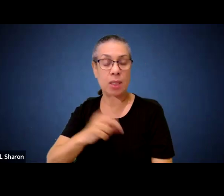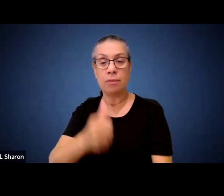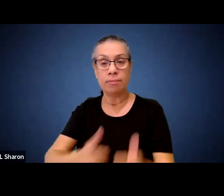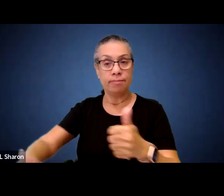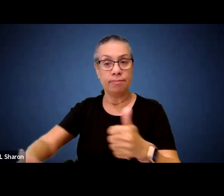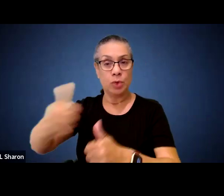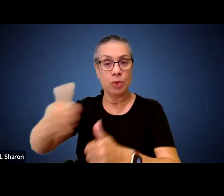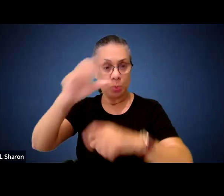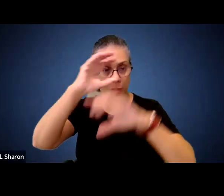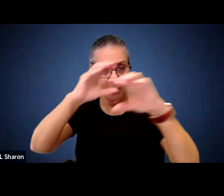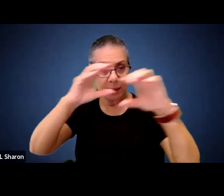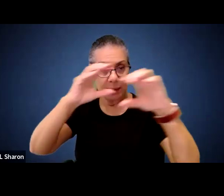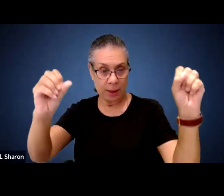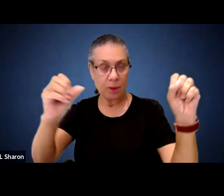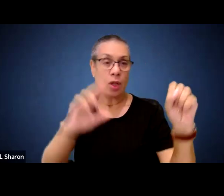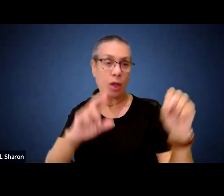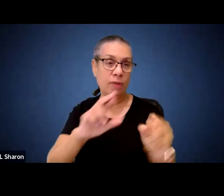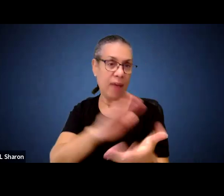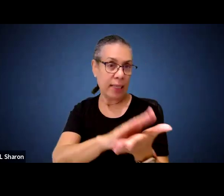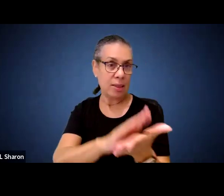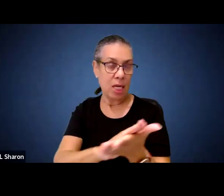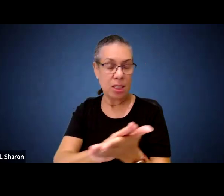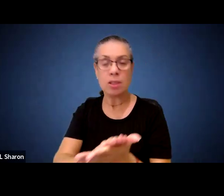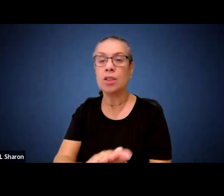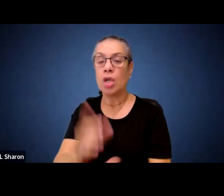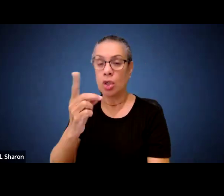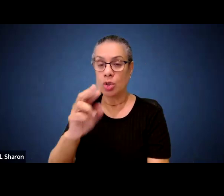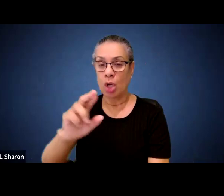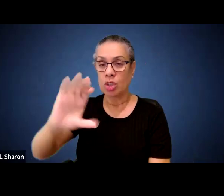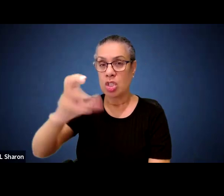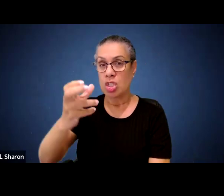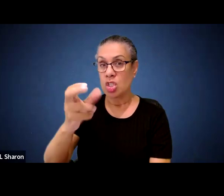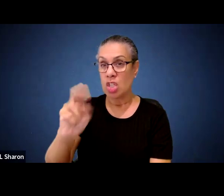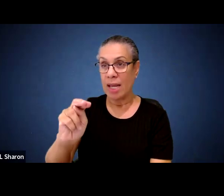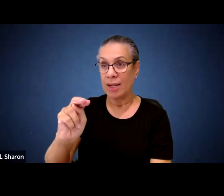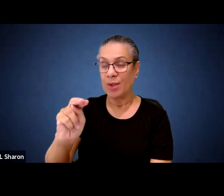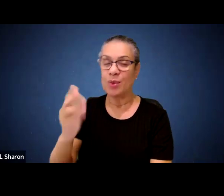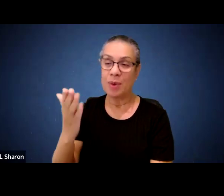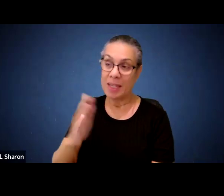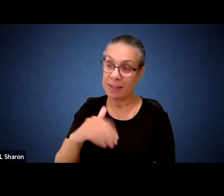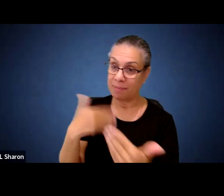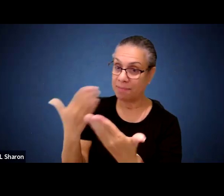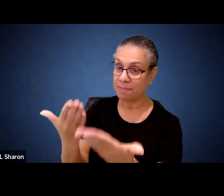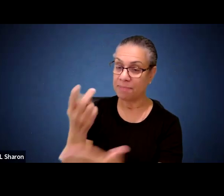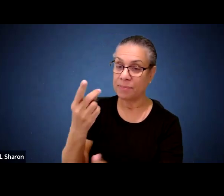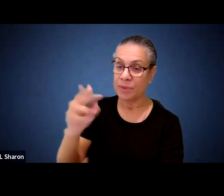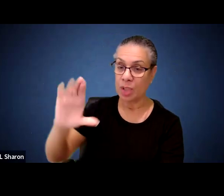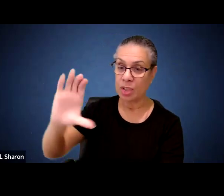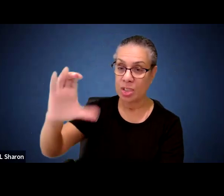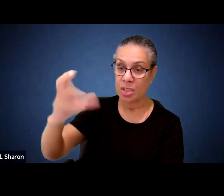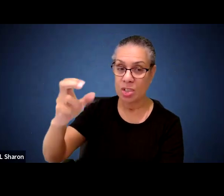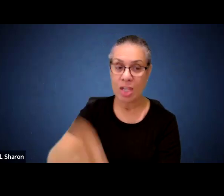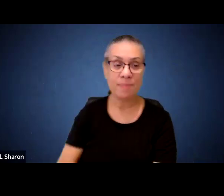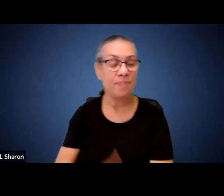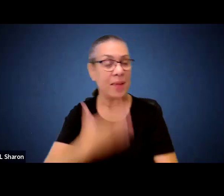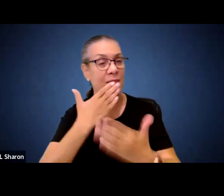Academics, Dr. Linda Chen, who is joining us in her place. Welcome, Dr. Chen. I'll hand it over to you. Thank you, Chair